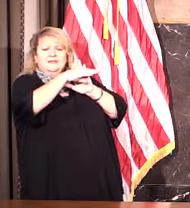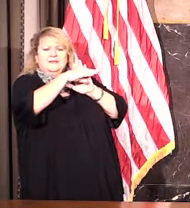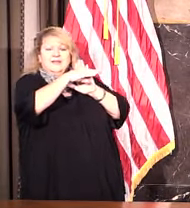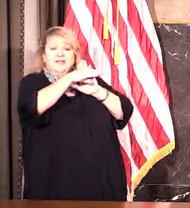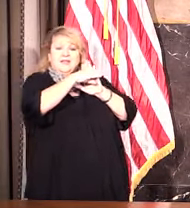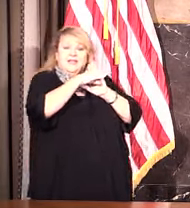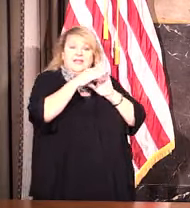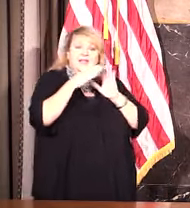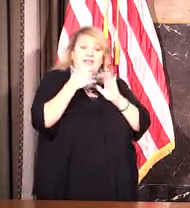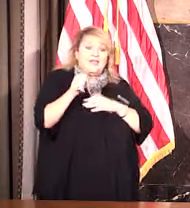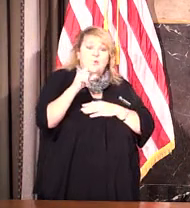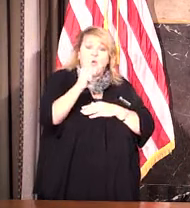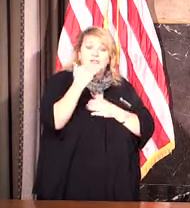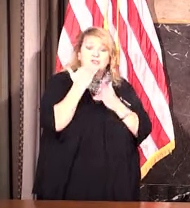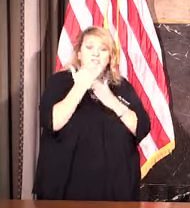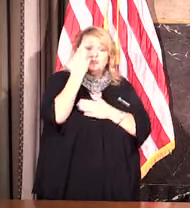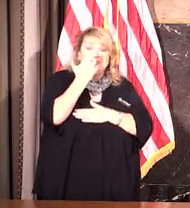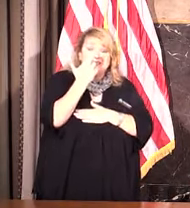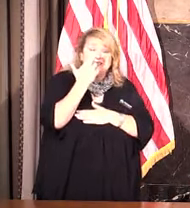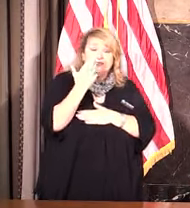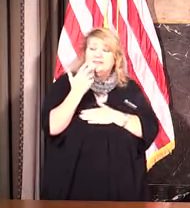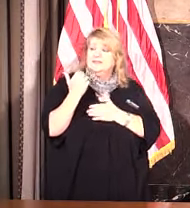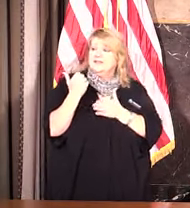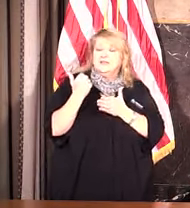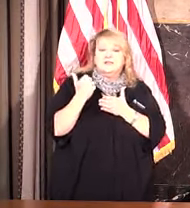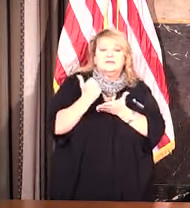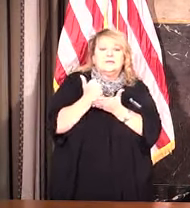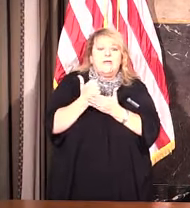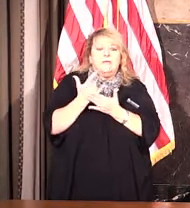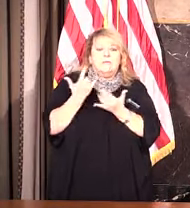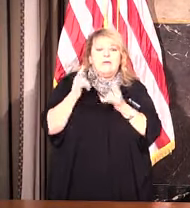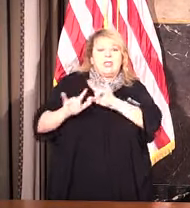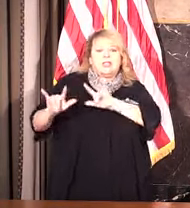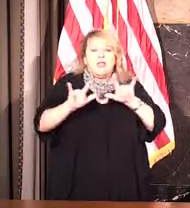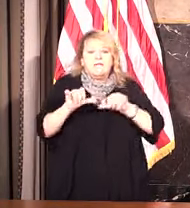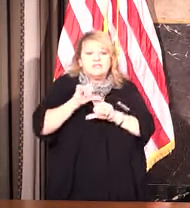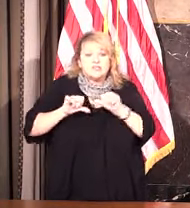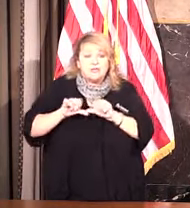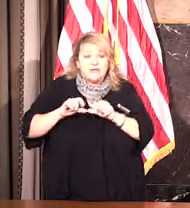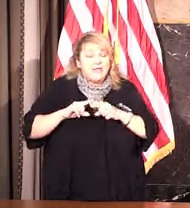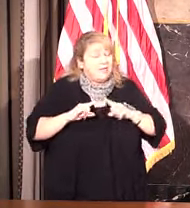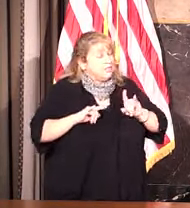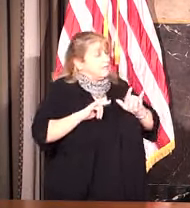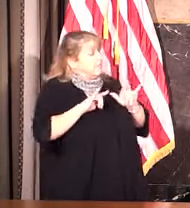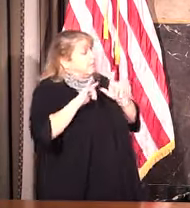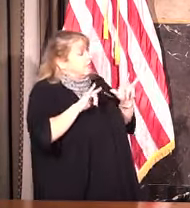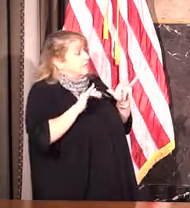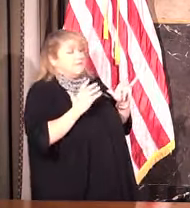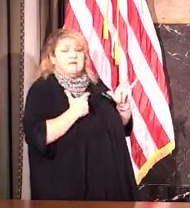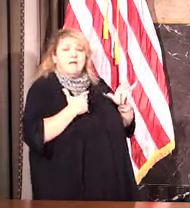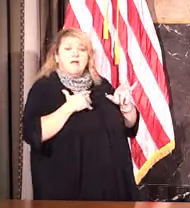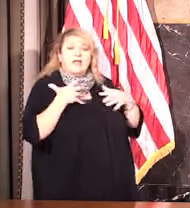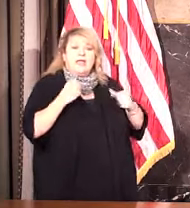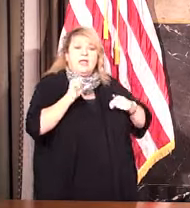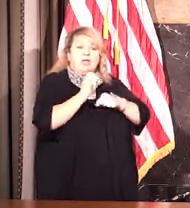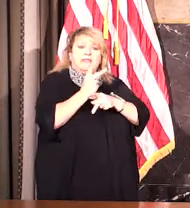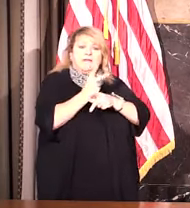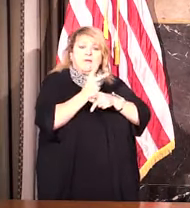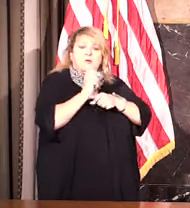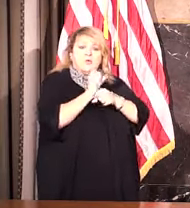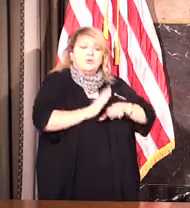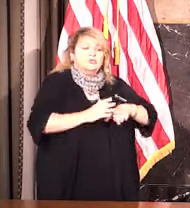one another, and let's be good neighbors to those doctors and nurses and respiratory therapists who've been working so hard since March.